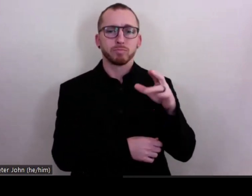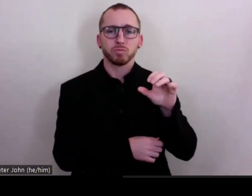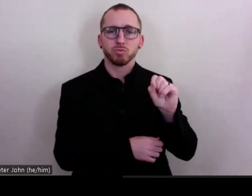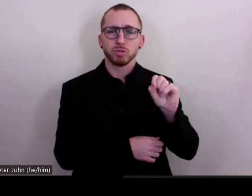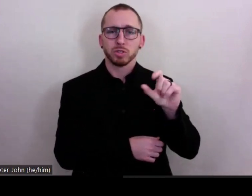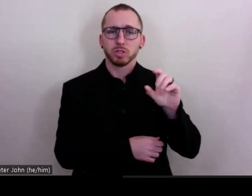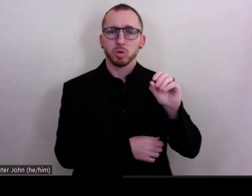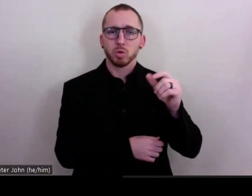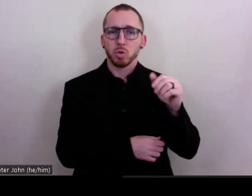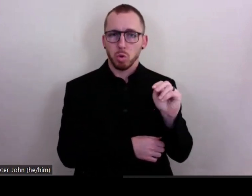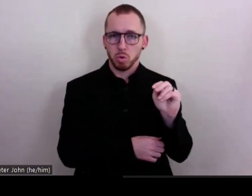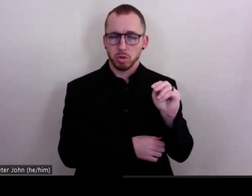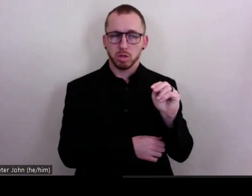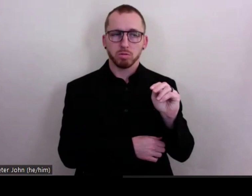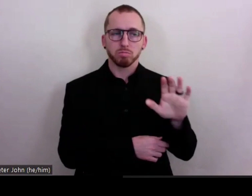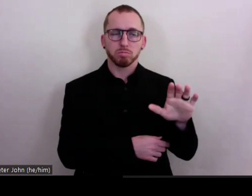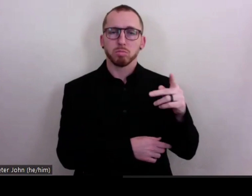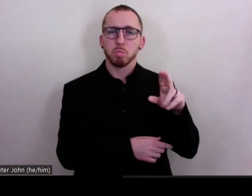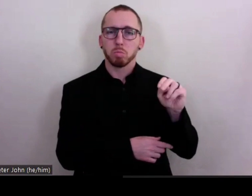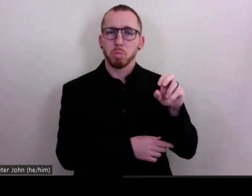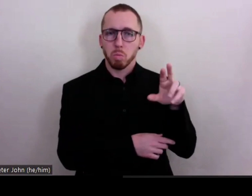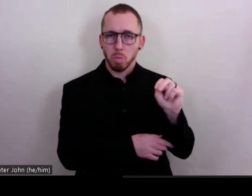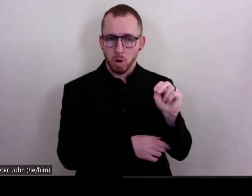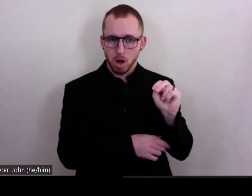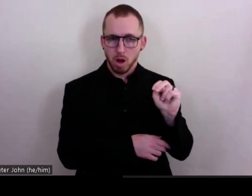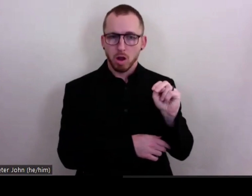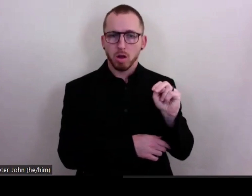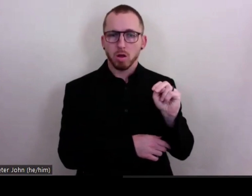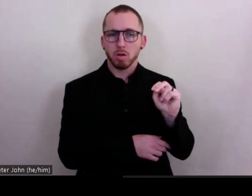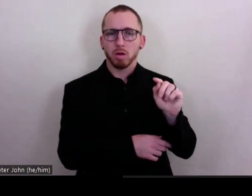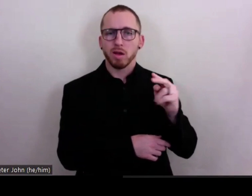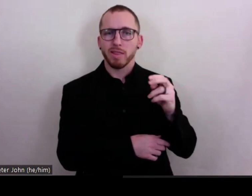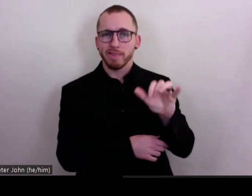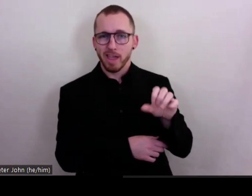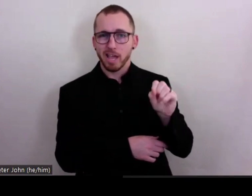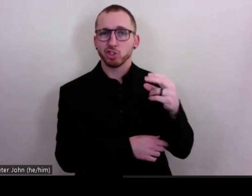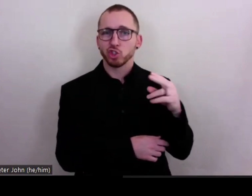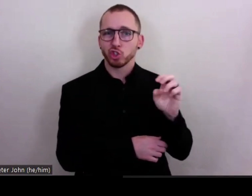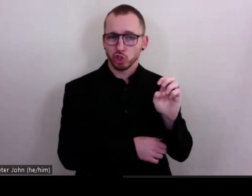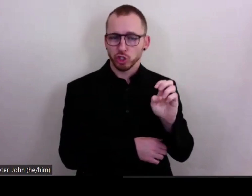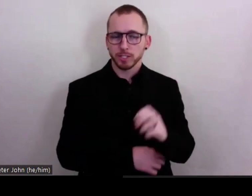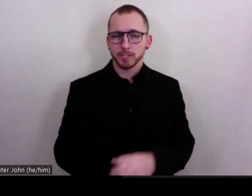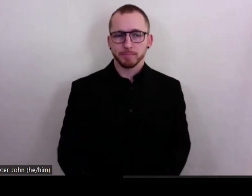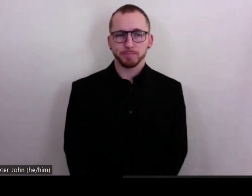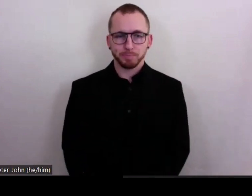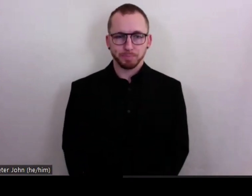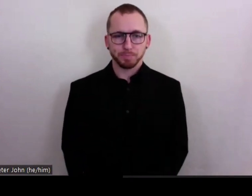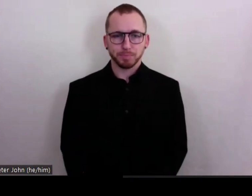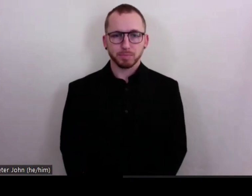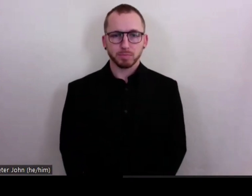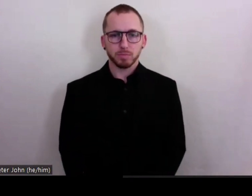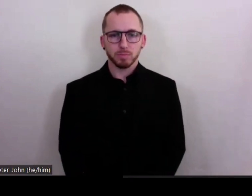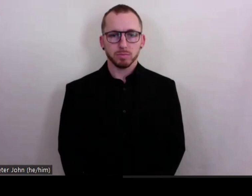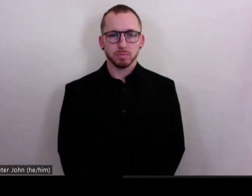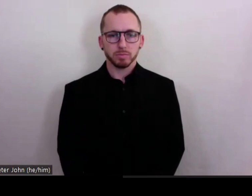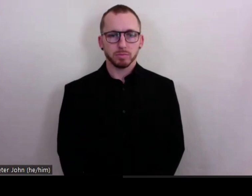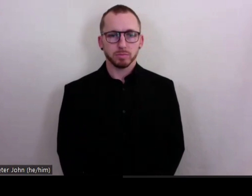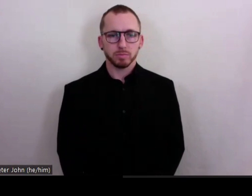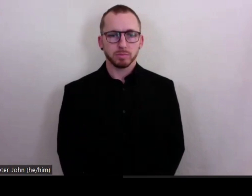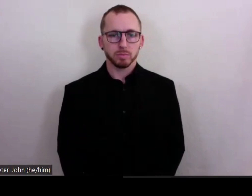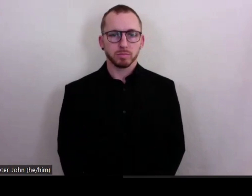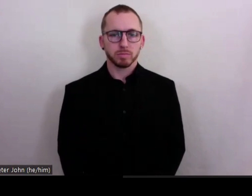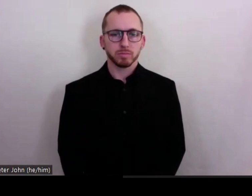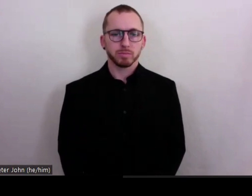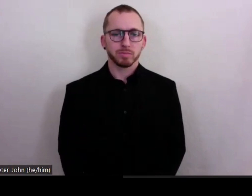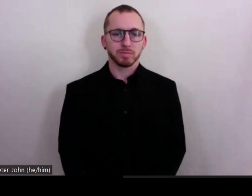trauma recovery. Kris is passionate about using their lived experience as a non-binary peer BIPOC to highlight